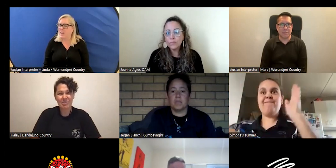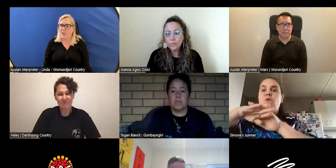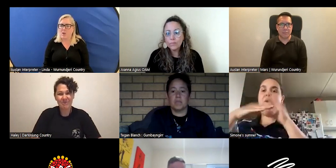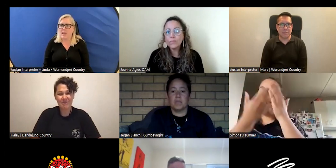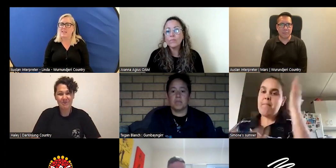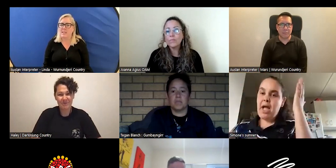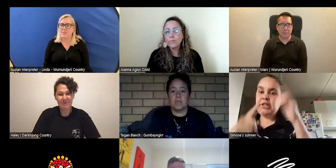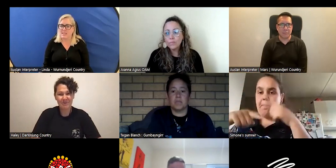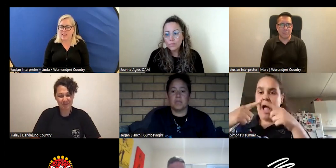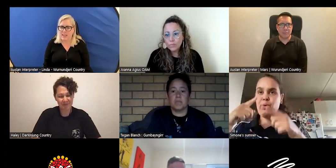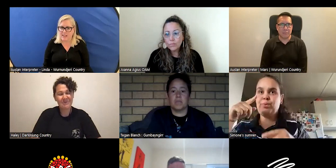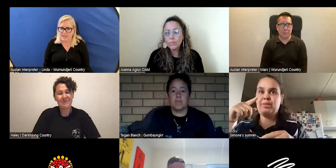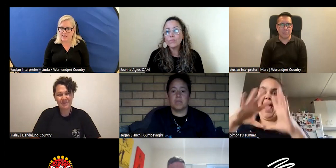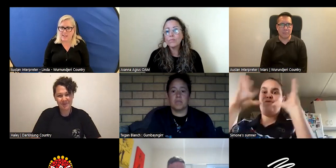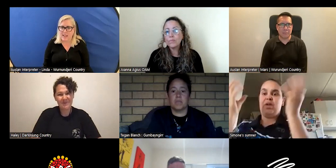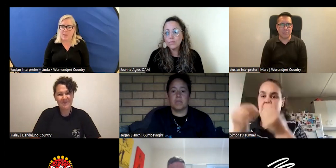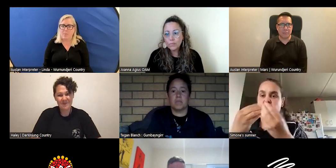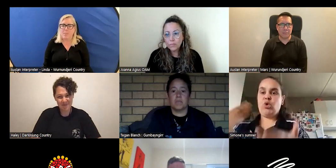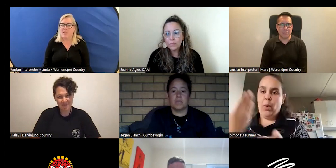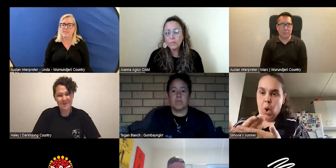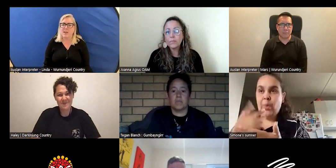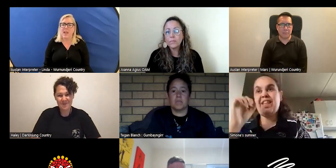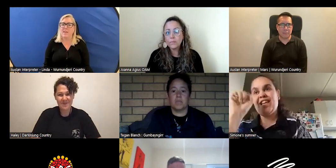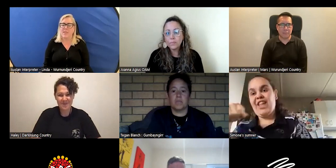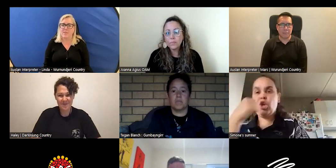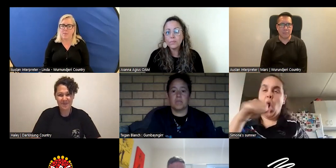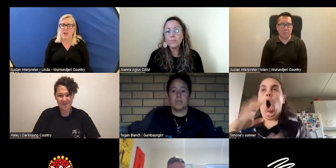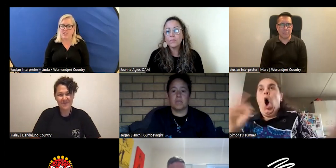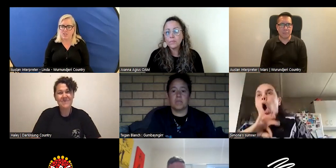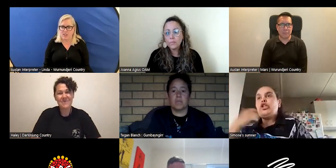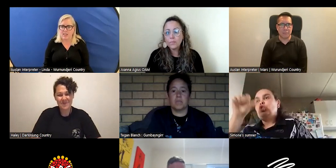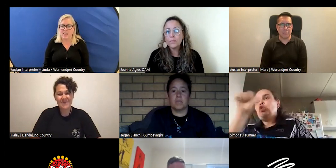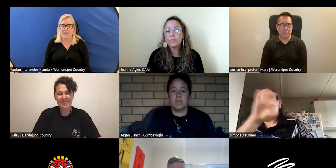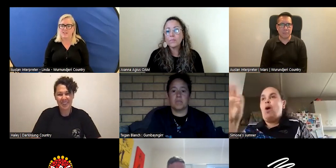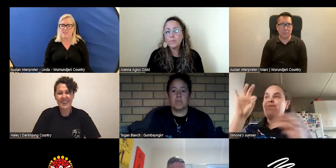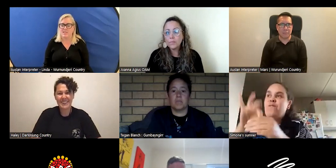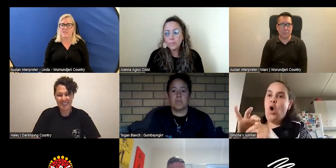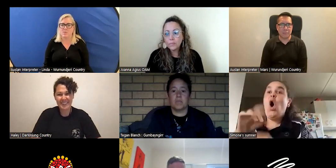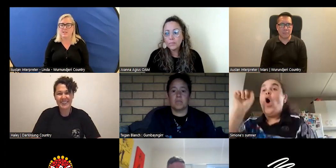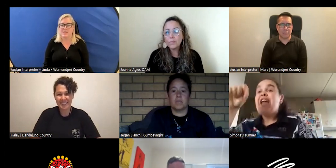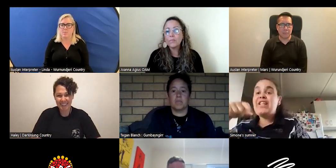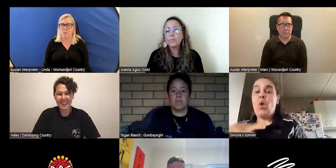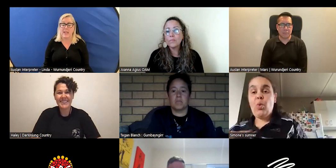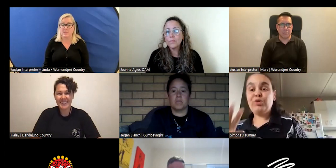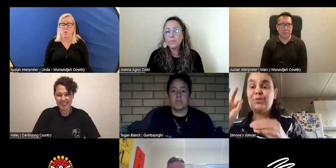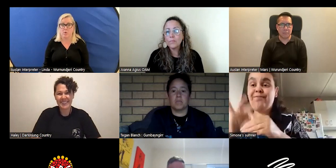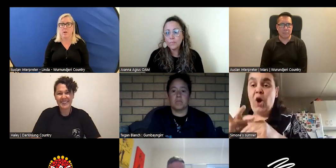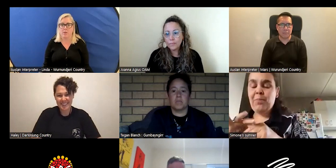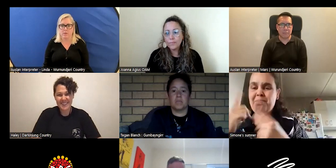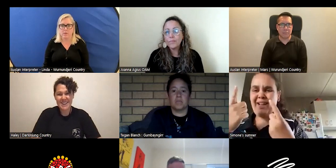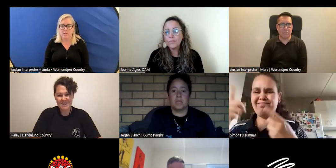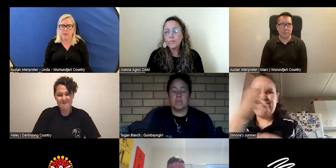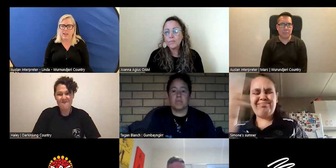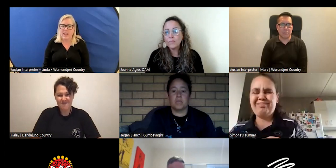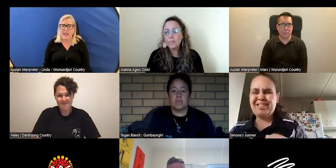about correcting the mistakes. But because they don't have the information, they think it's just this really simple yes or